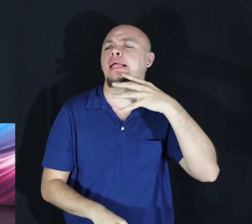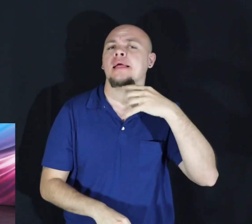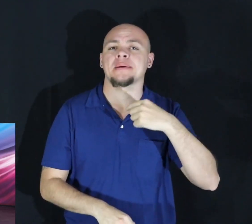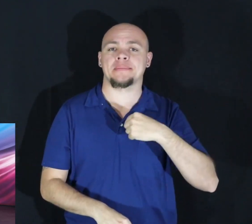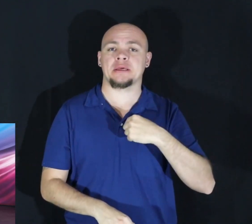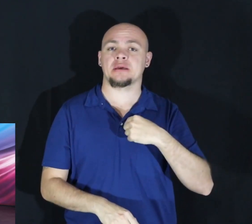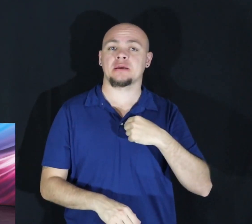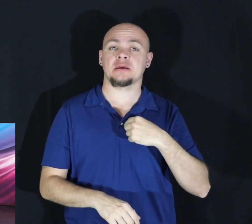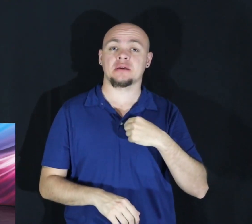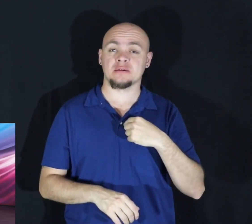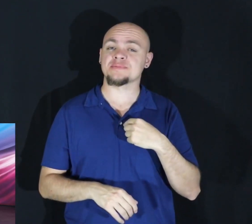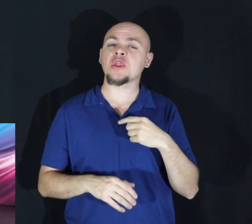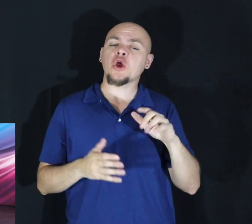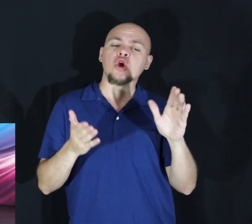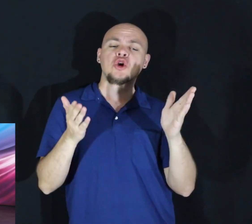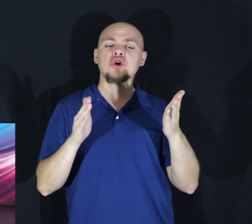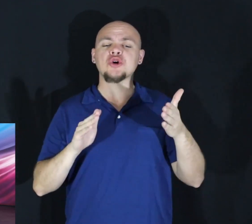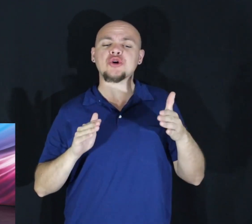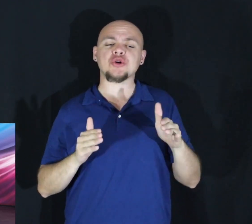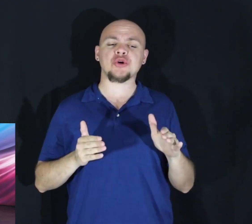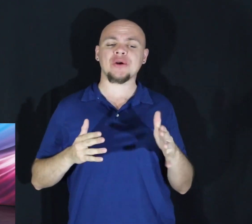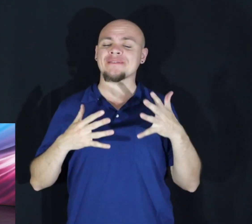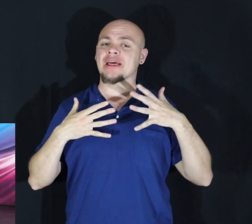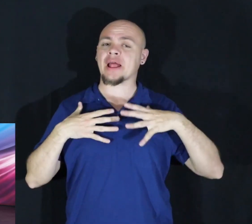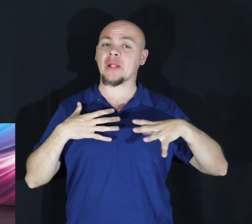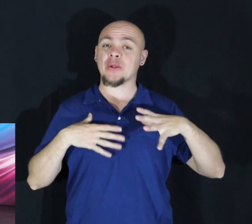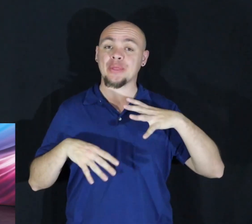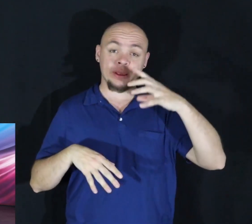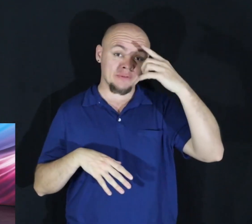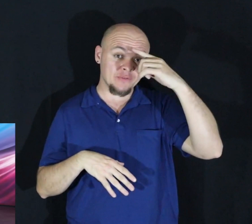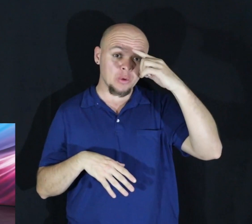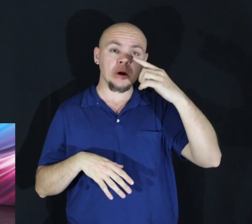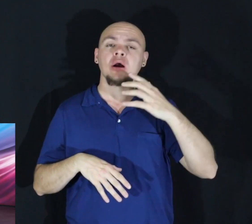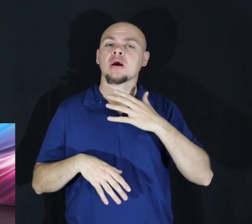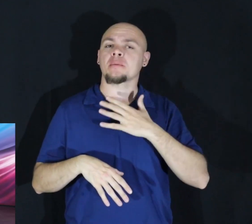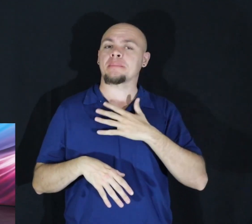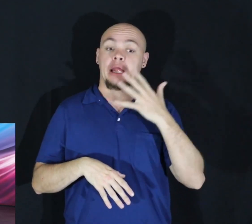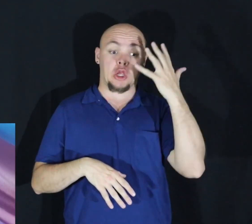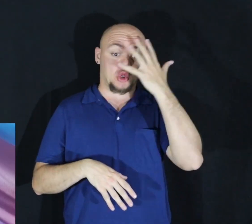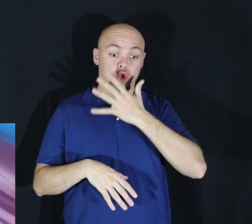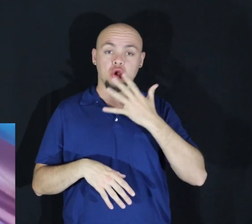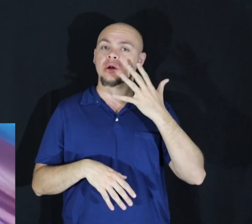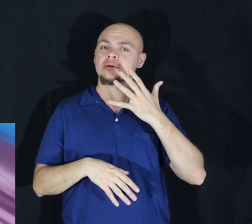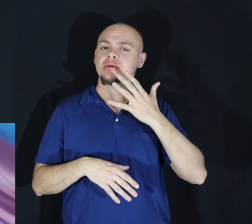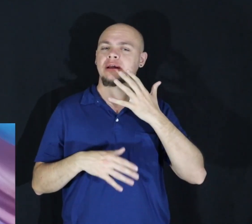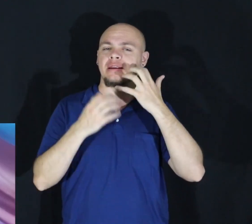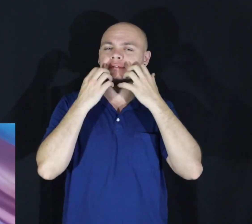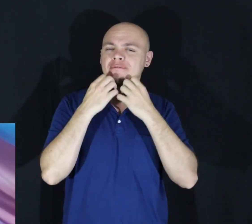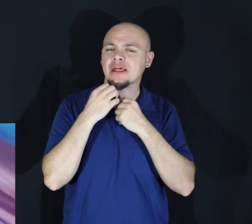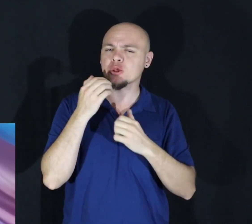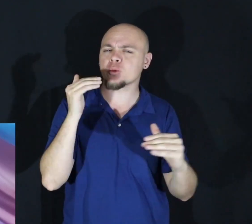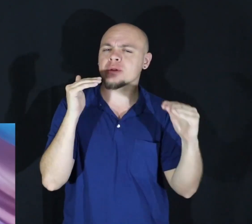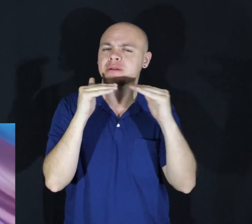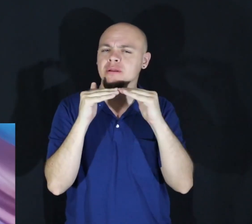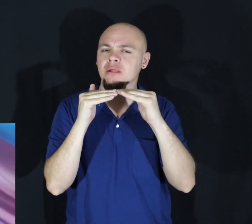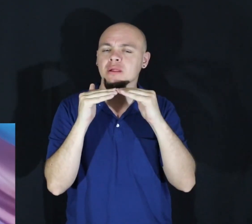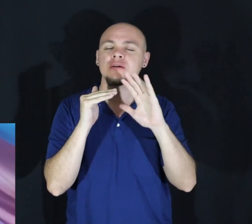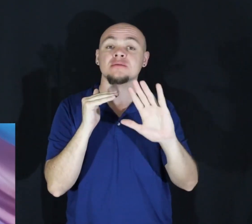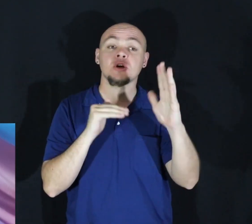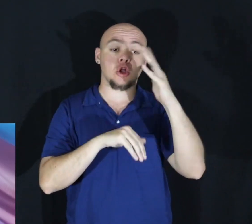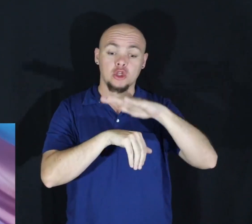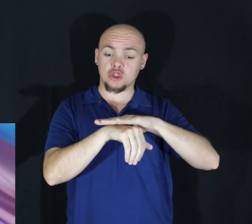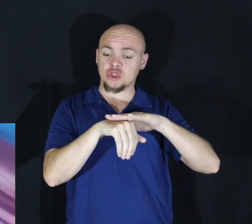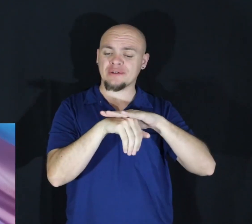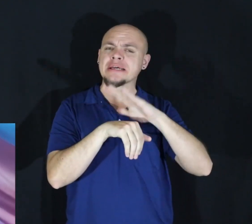wore curve-hugging and revealing clothing because I thought that my look defined my value. On the surface, my life seemed